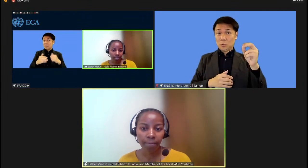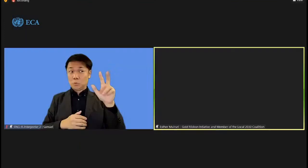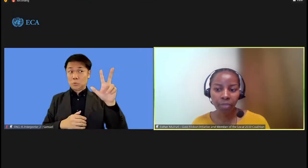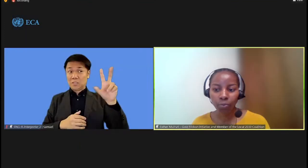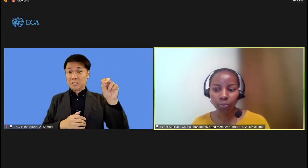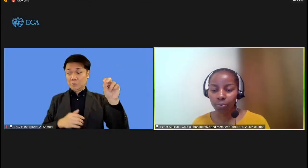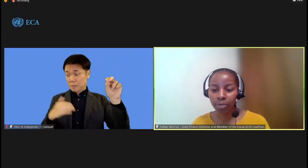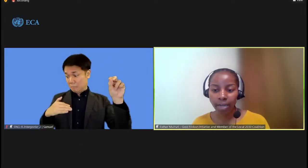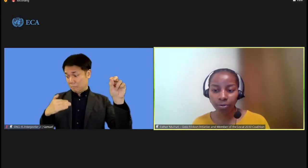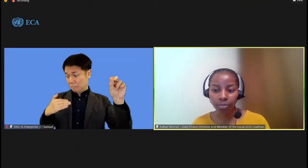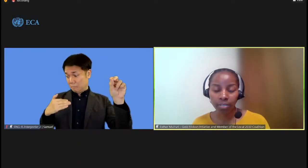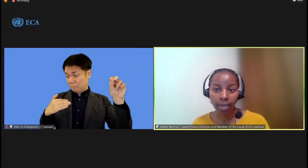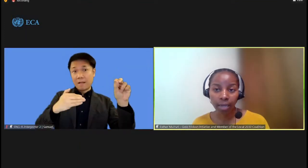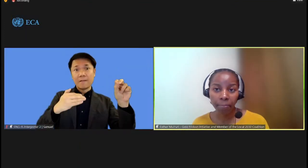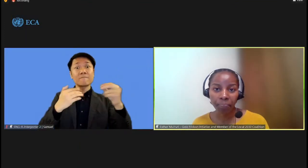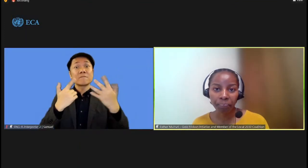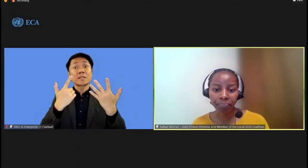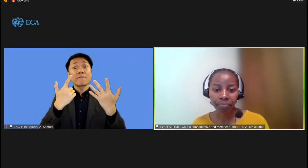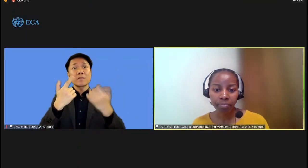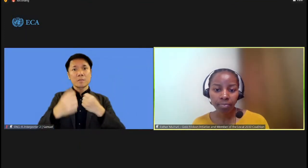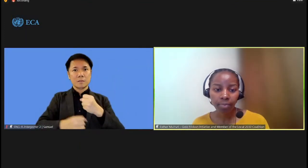2030, we cannot